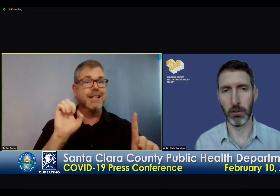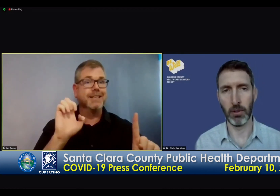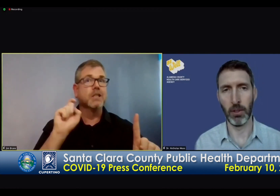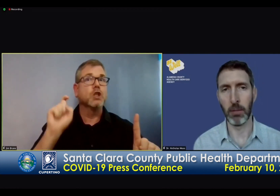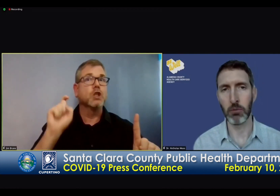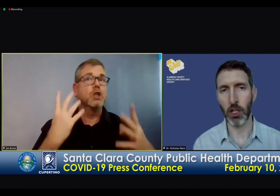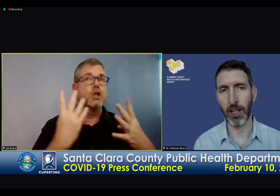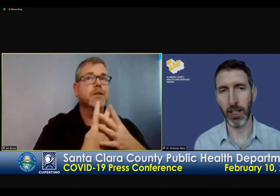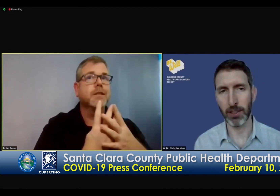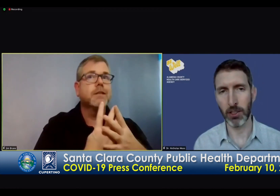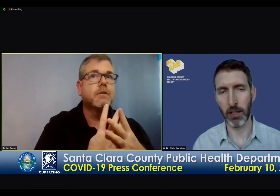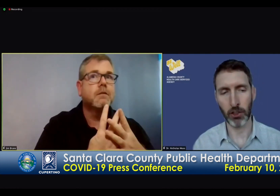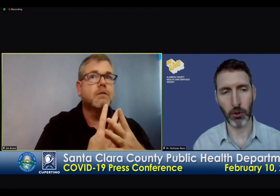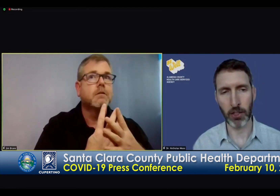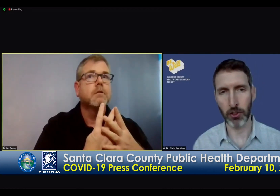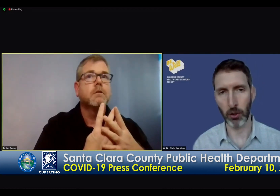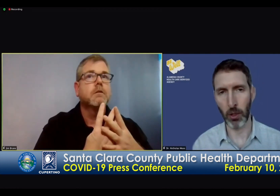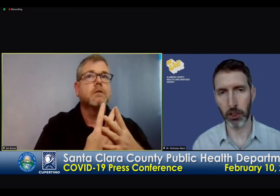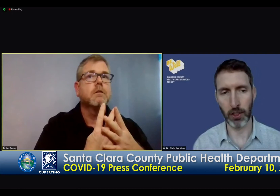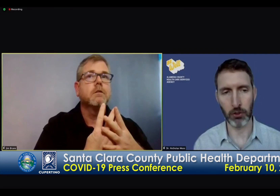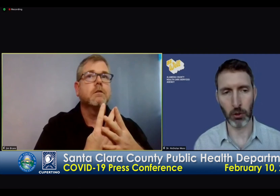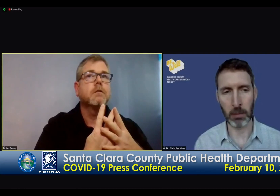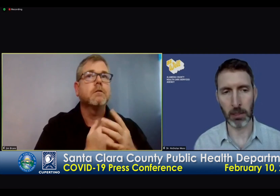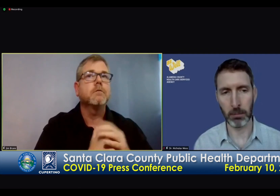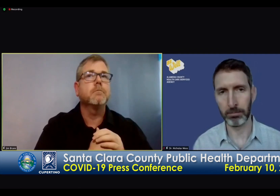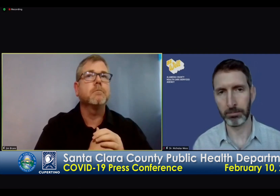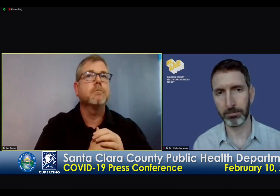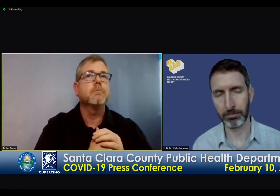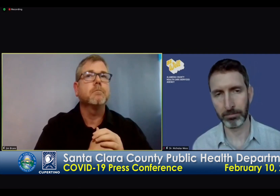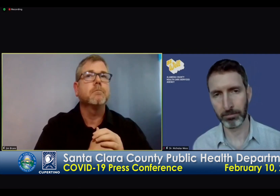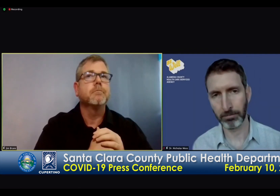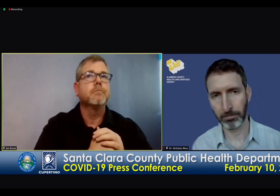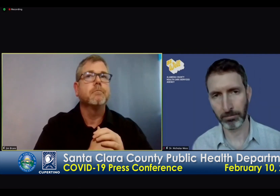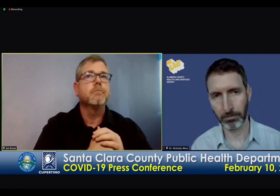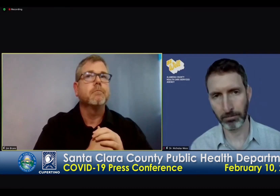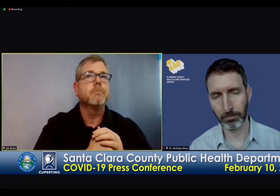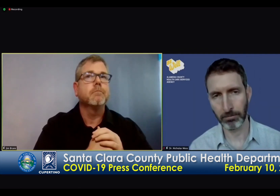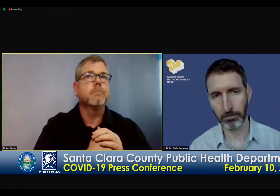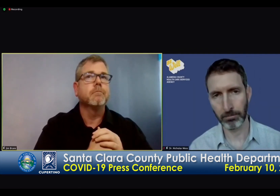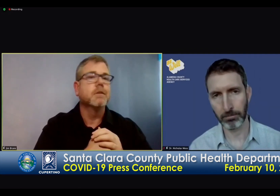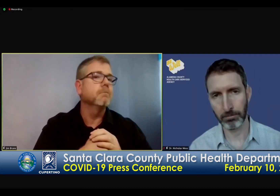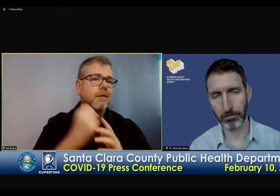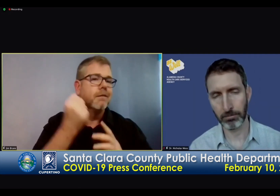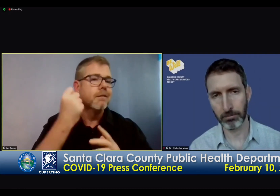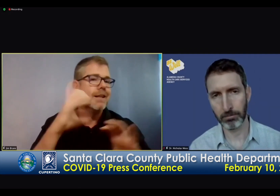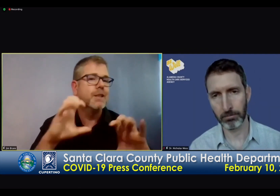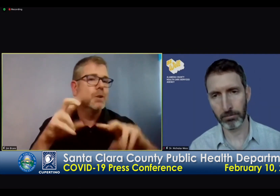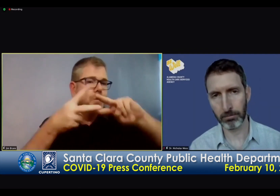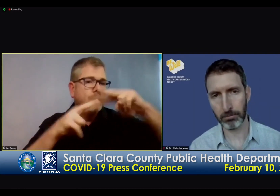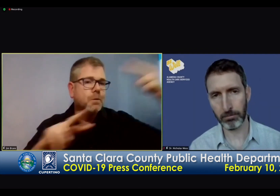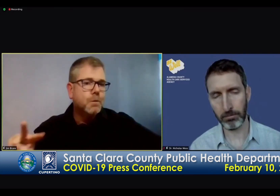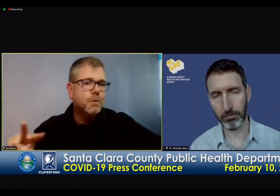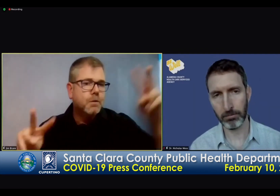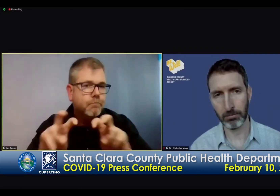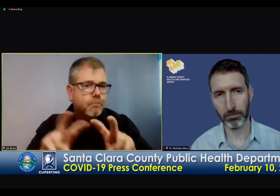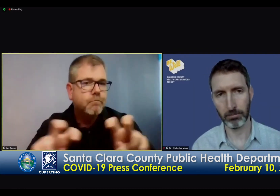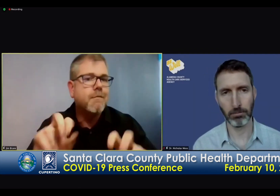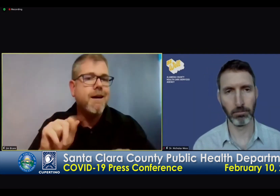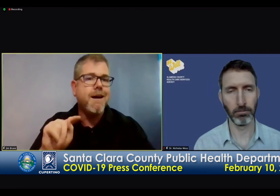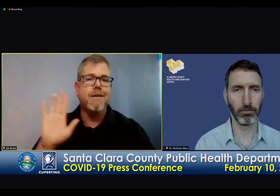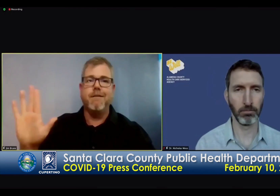And I'm sorry, I forgot the rest of the question. You'll have to remind me. Oh, do you think that there's going to be any kind